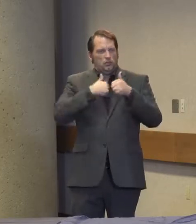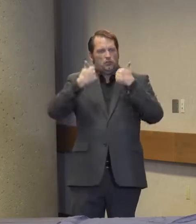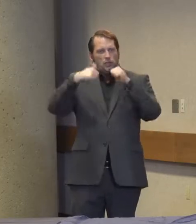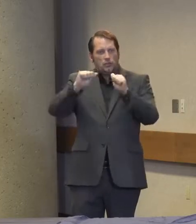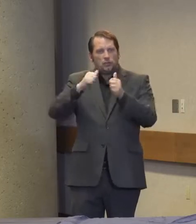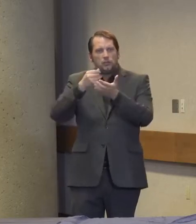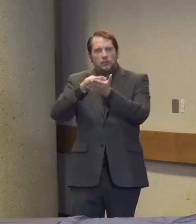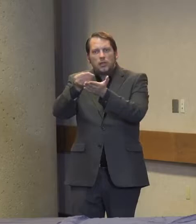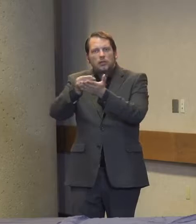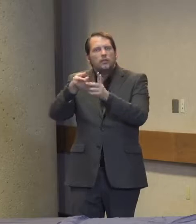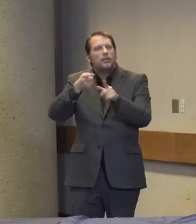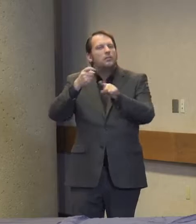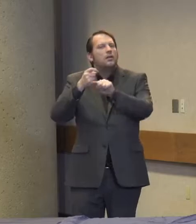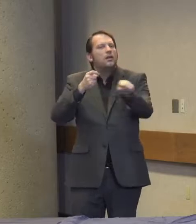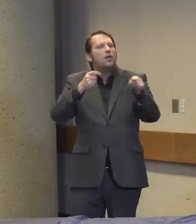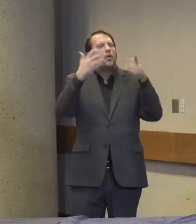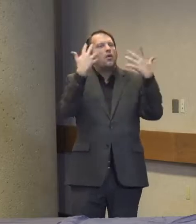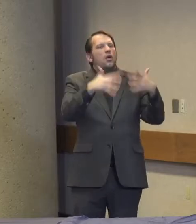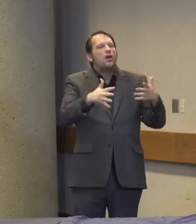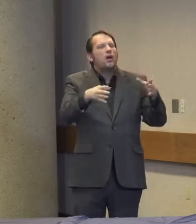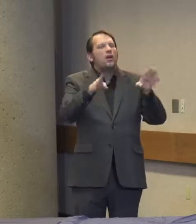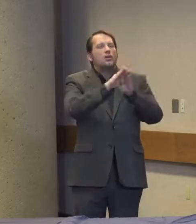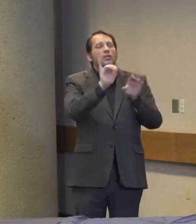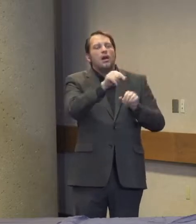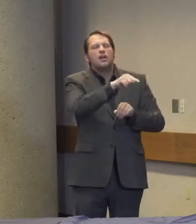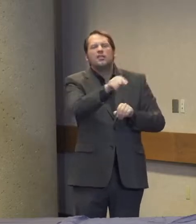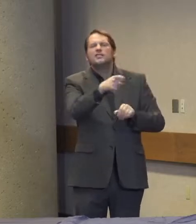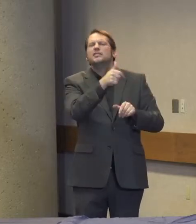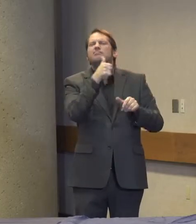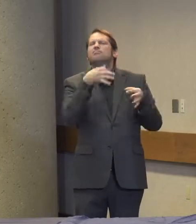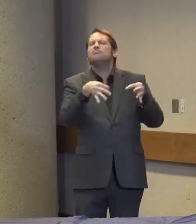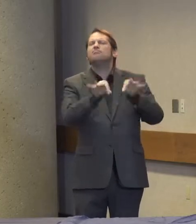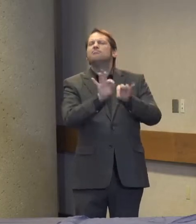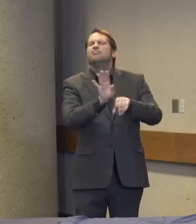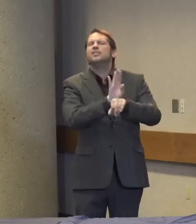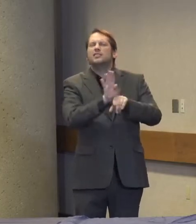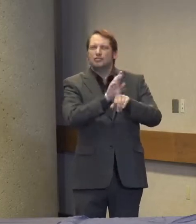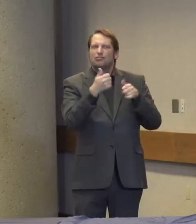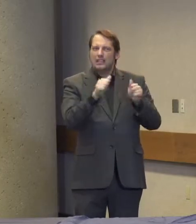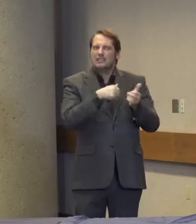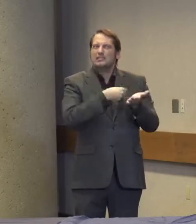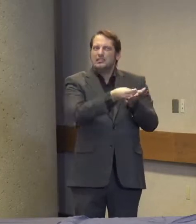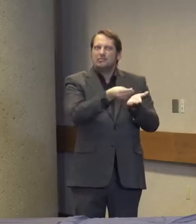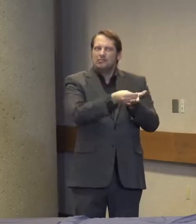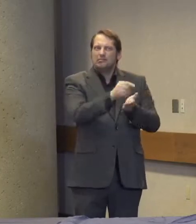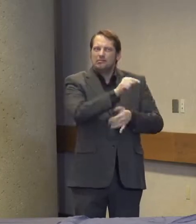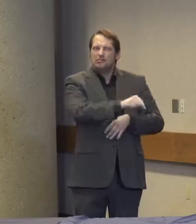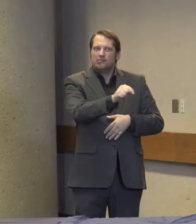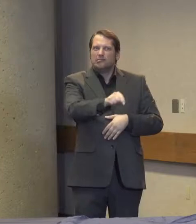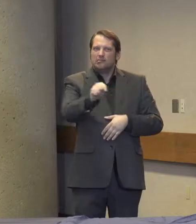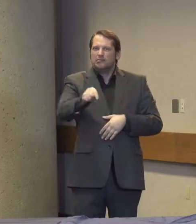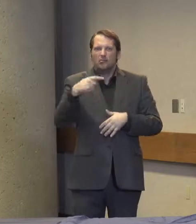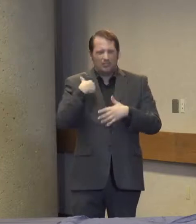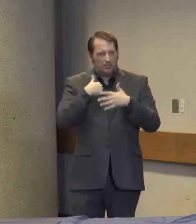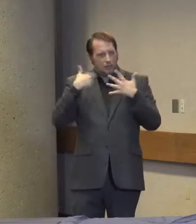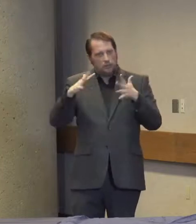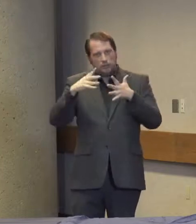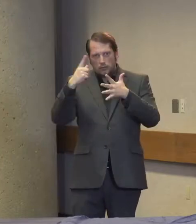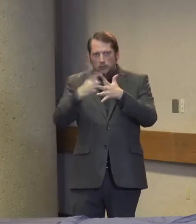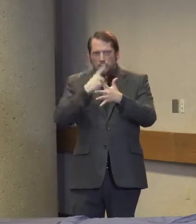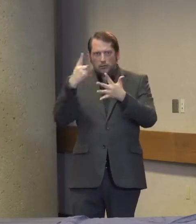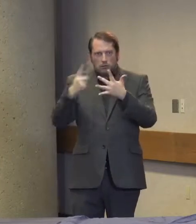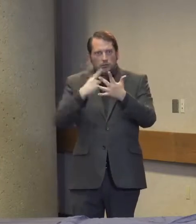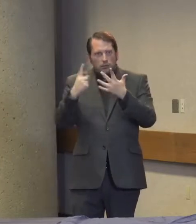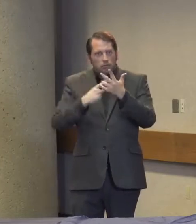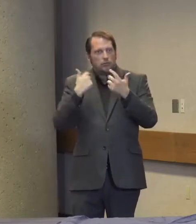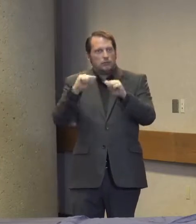those avenues to try and acquire resources. Another really good example of things that we've done locally to try and get more protective equipment is